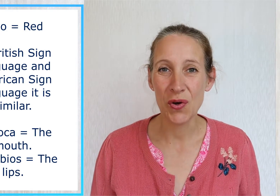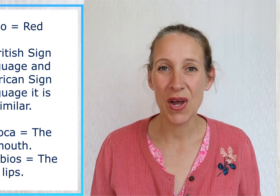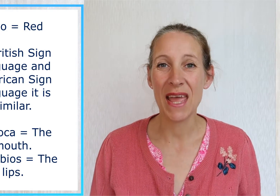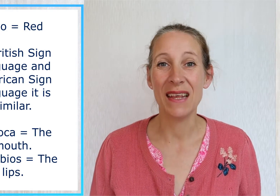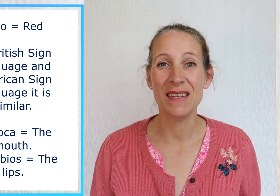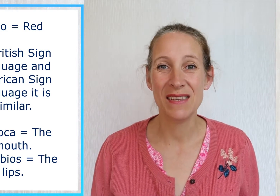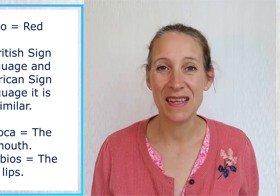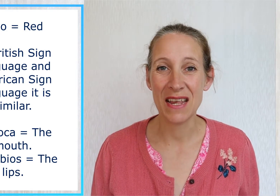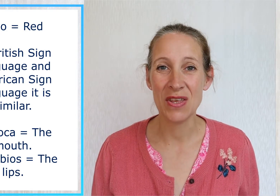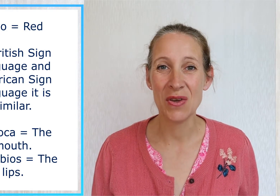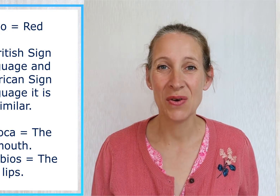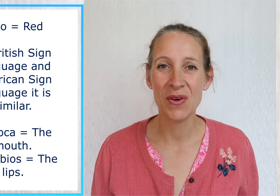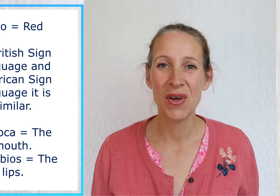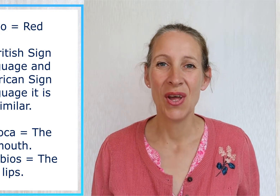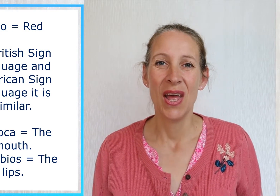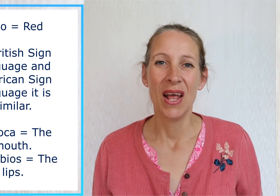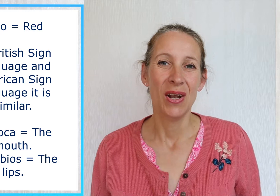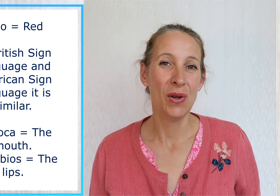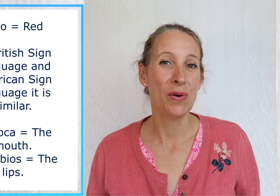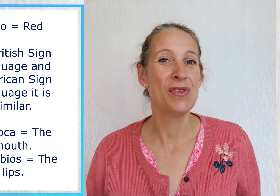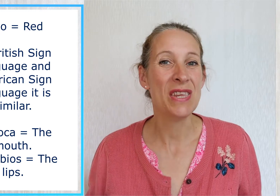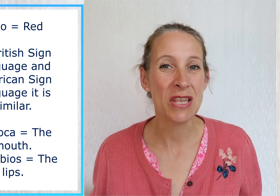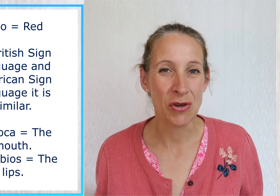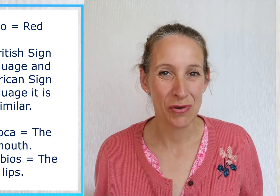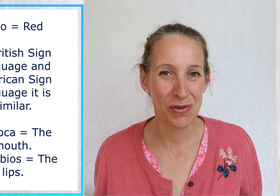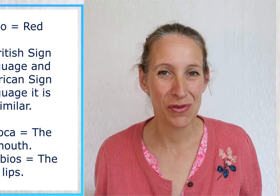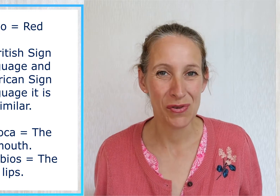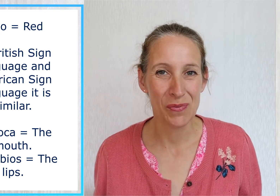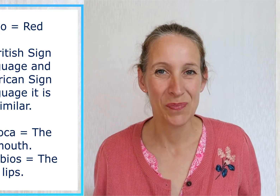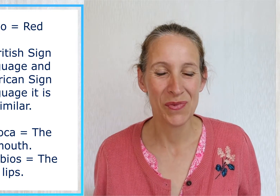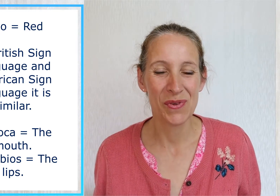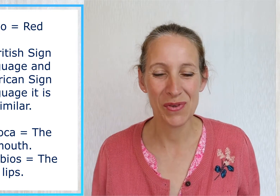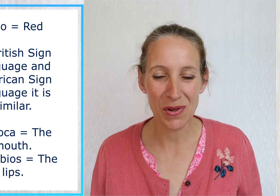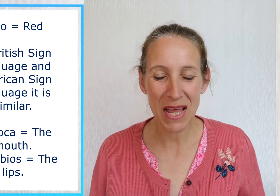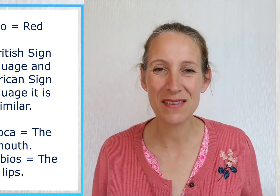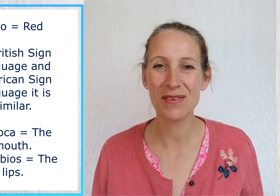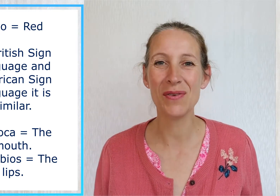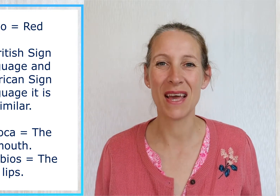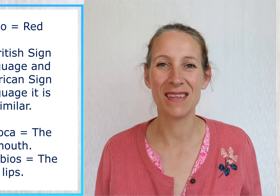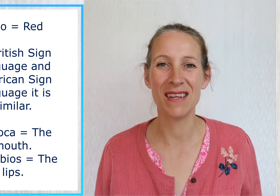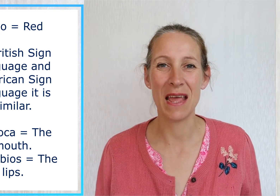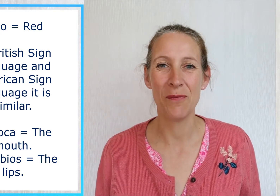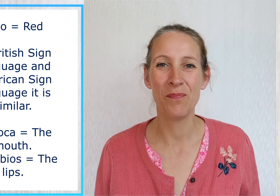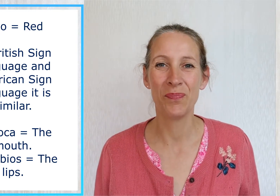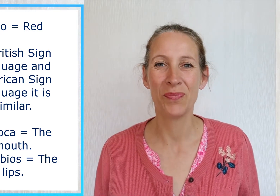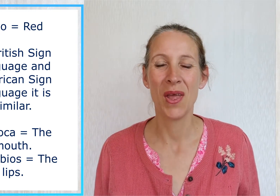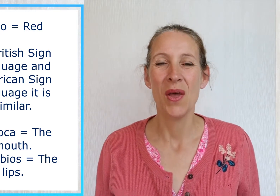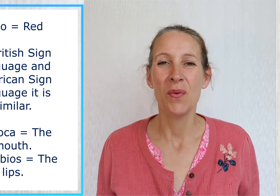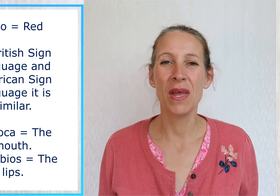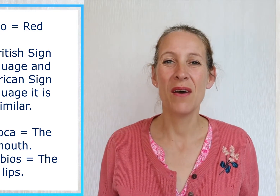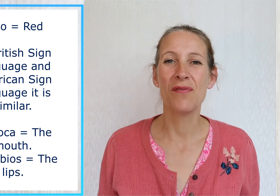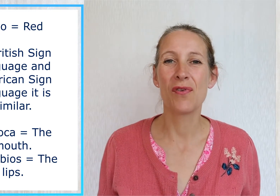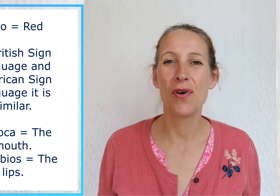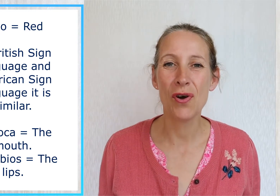yo enseño los niños. So let's do that today. We have